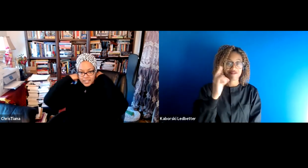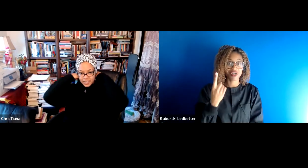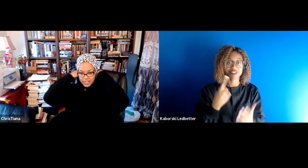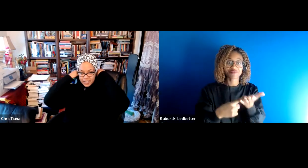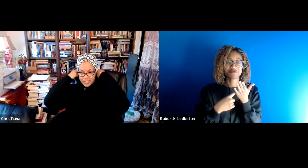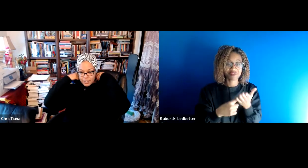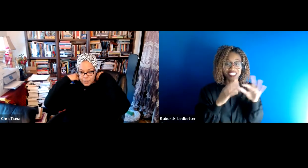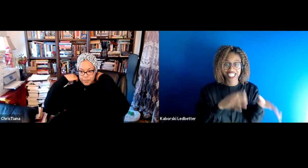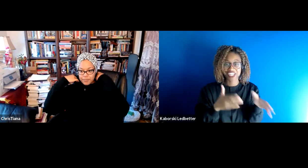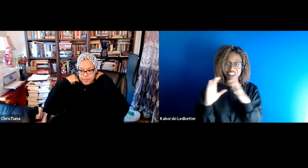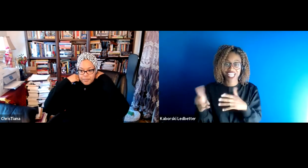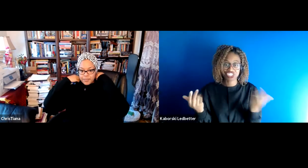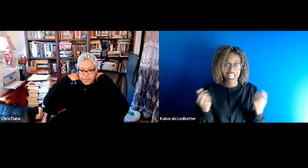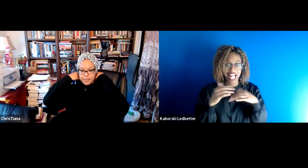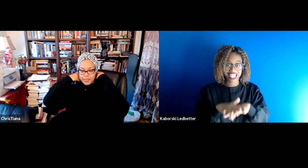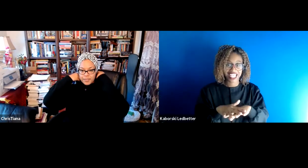intersectionality. Um,